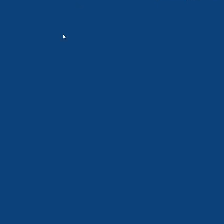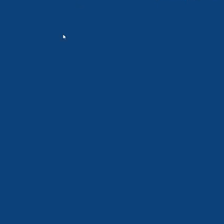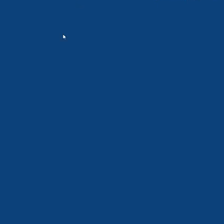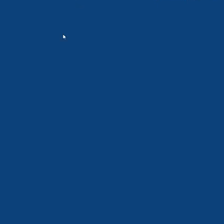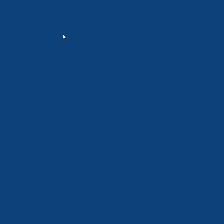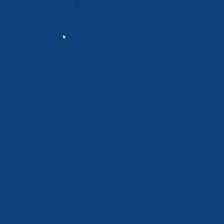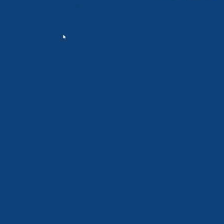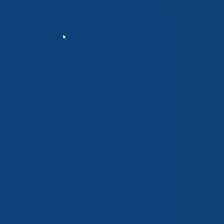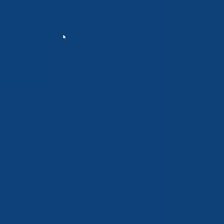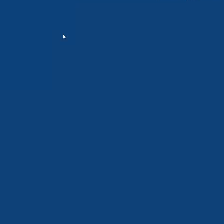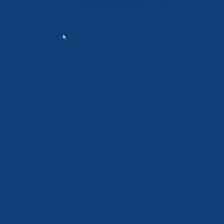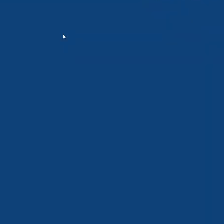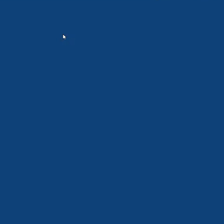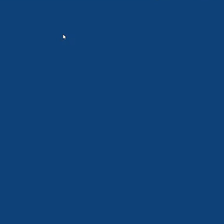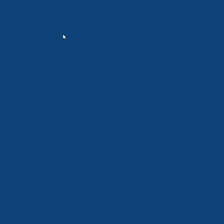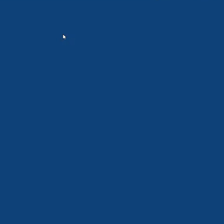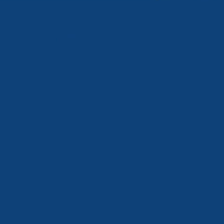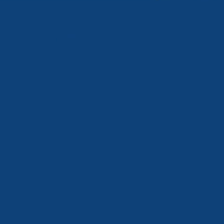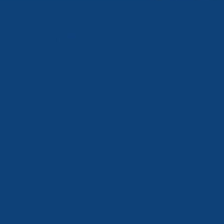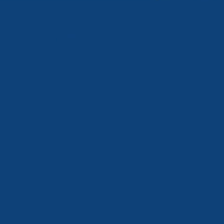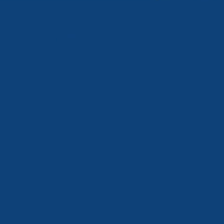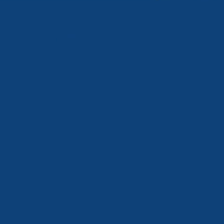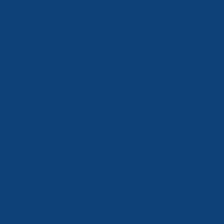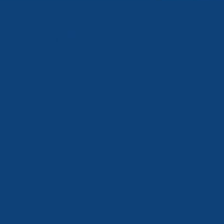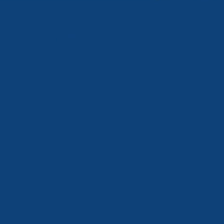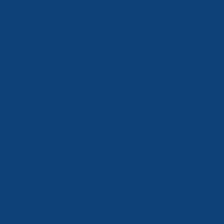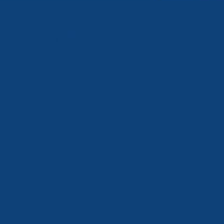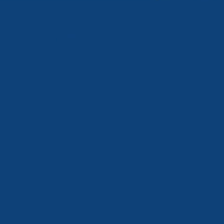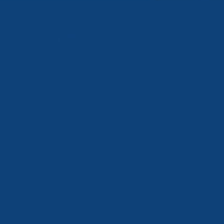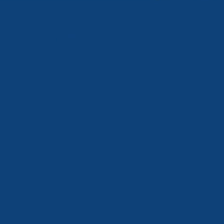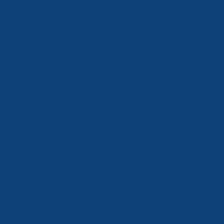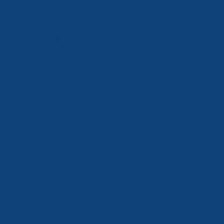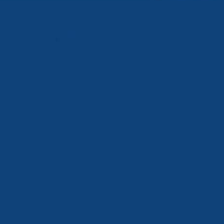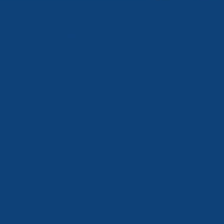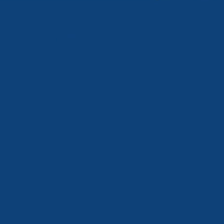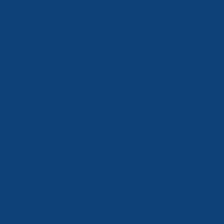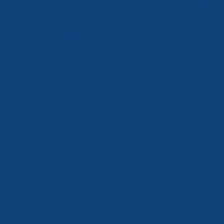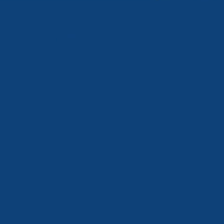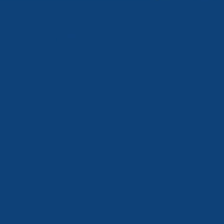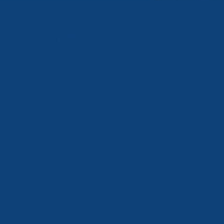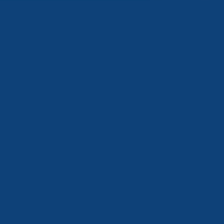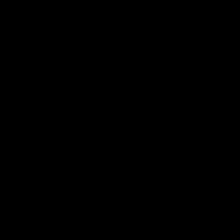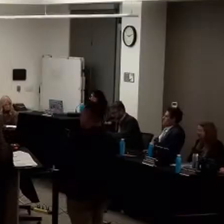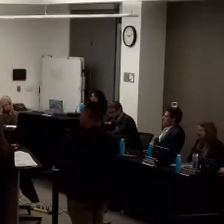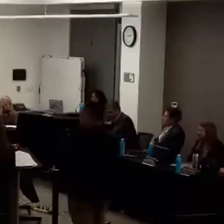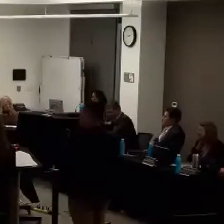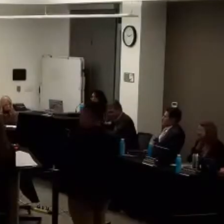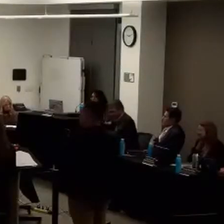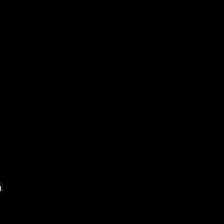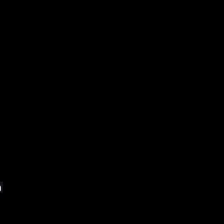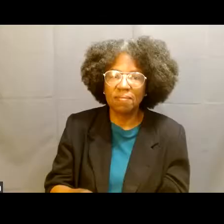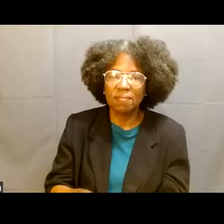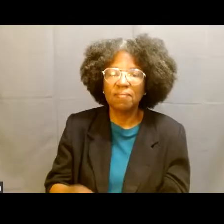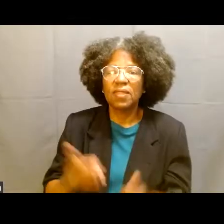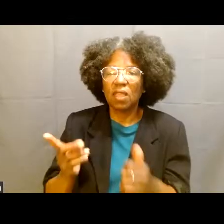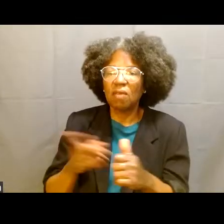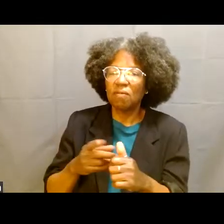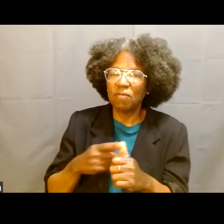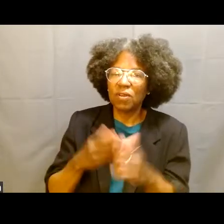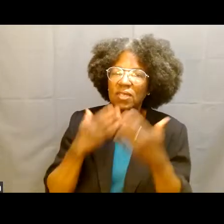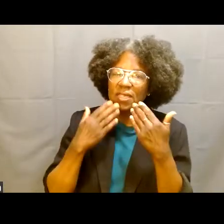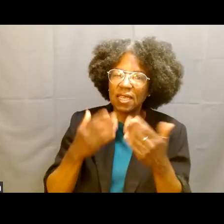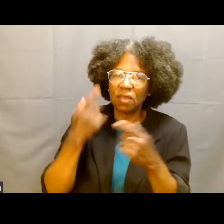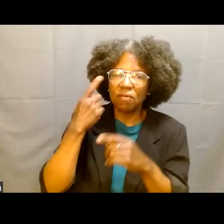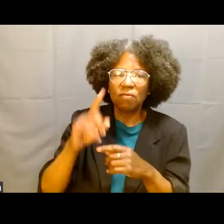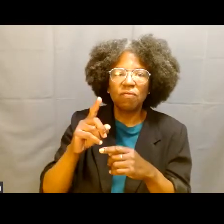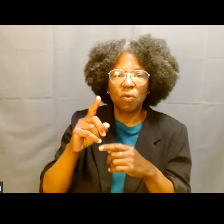Board have any comments, any questions? Trustee Land. So first of all, thank you for the presentation. I